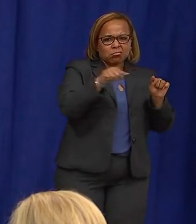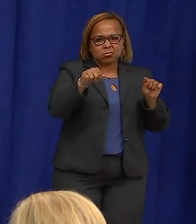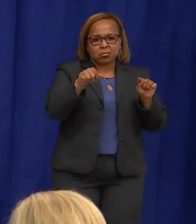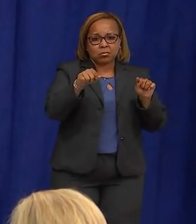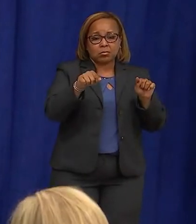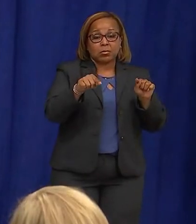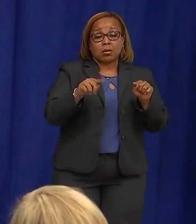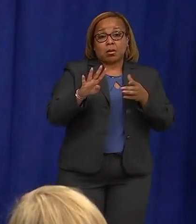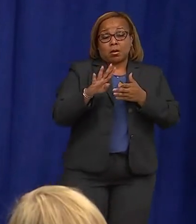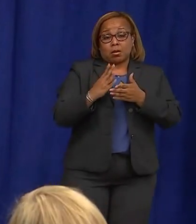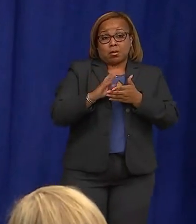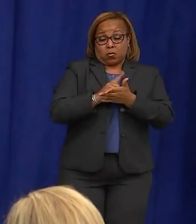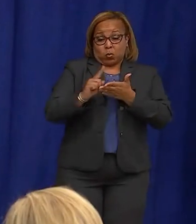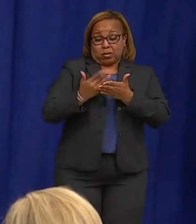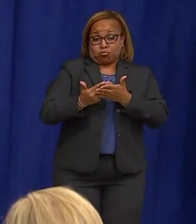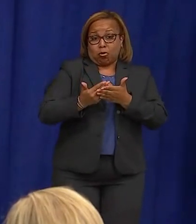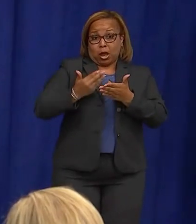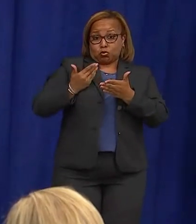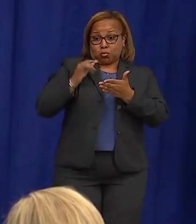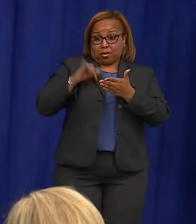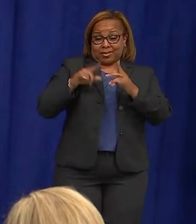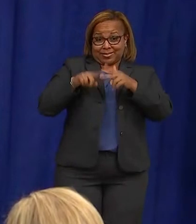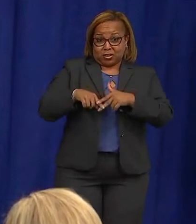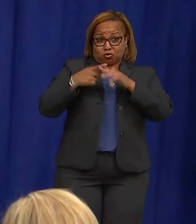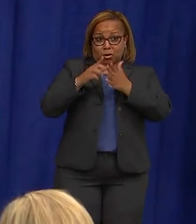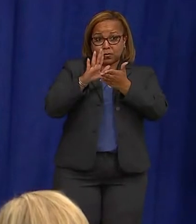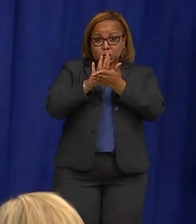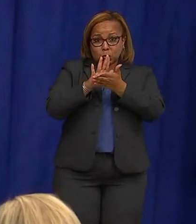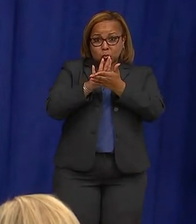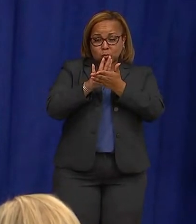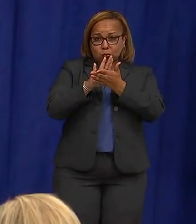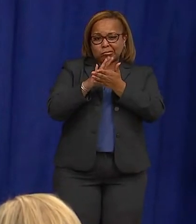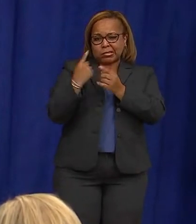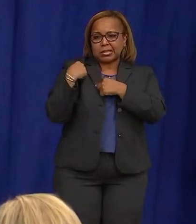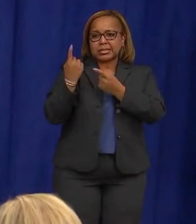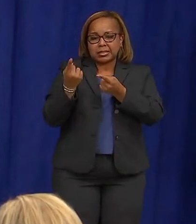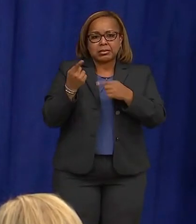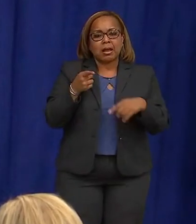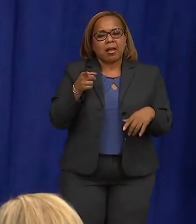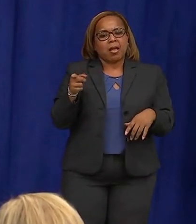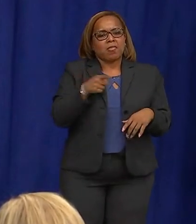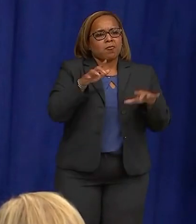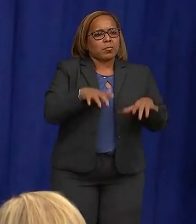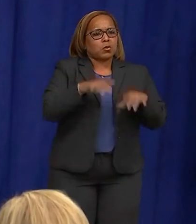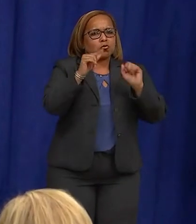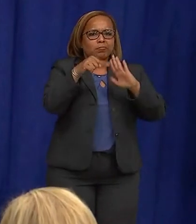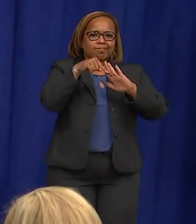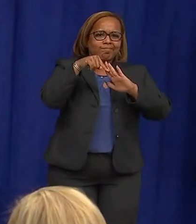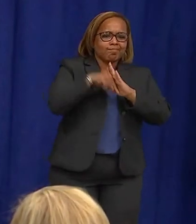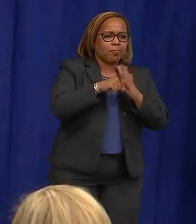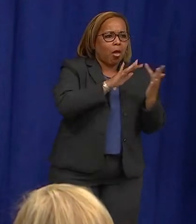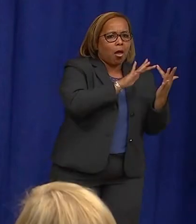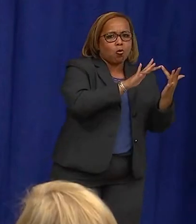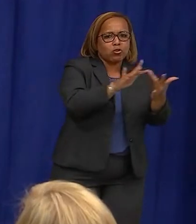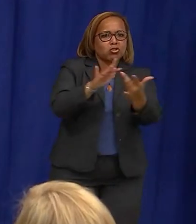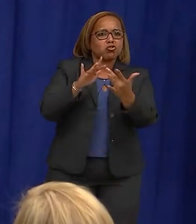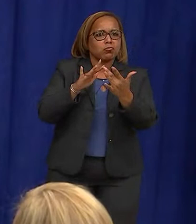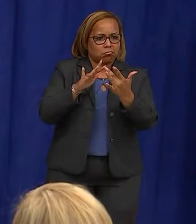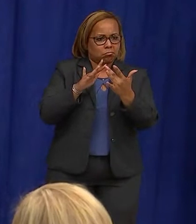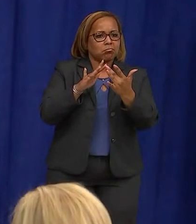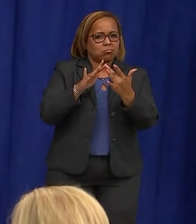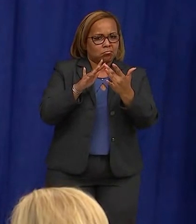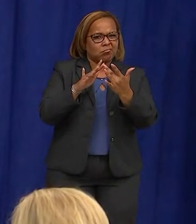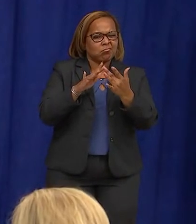weeks prior to the start of school and since, have been doing extensive outreach on